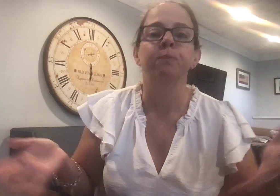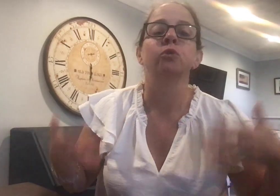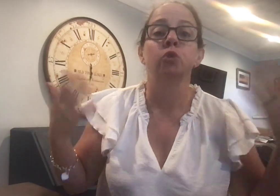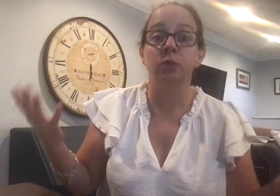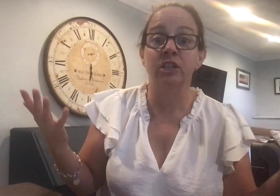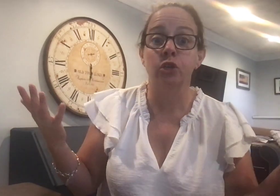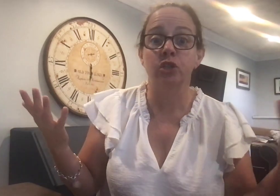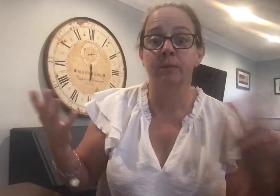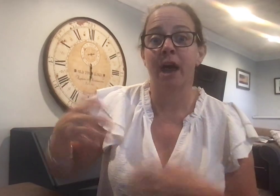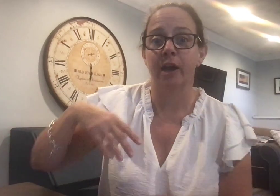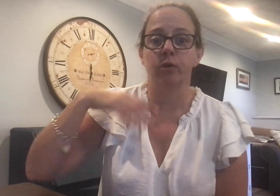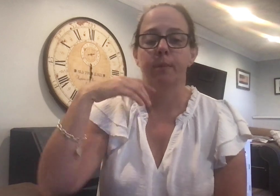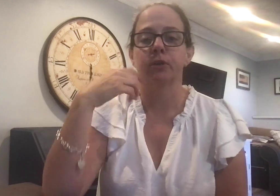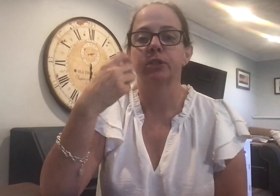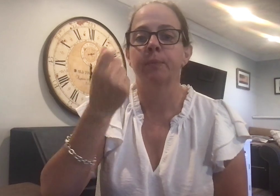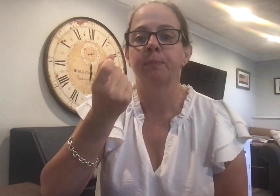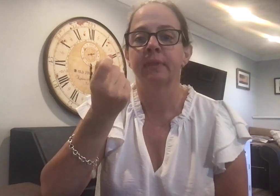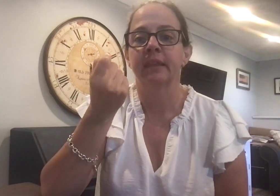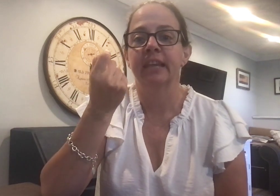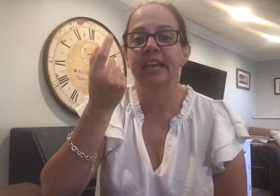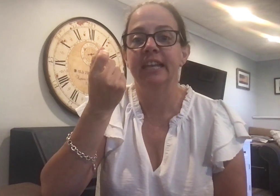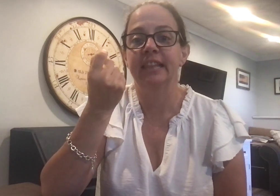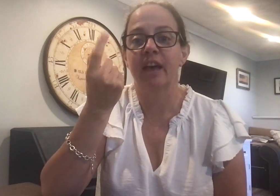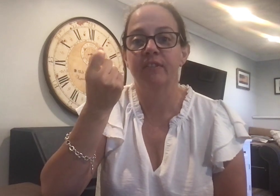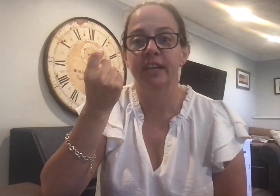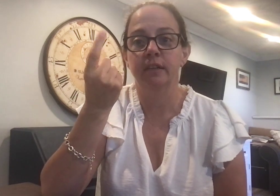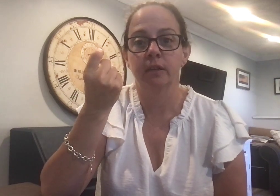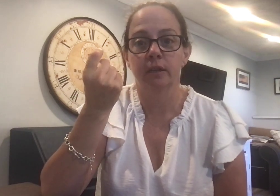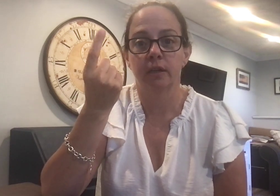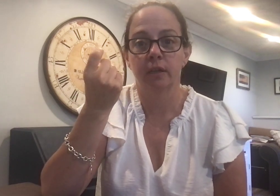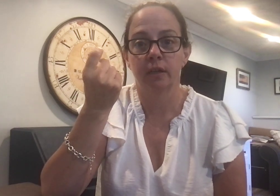So let's learn some higher numbers. 11,